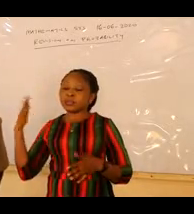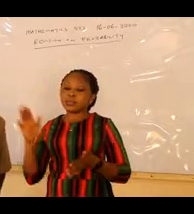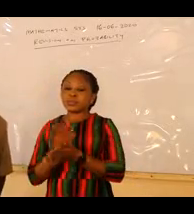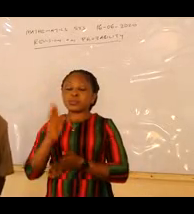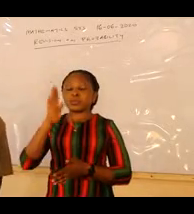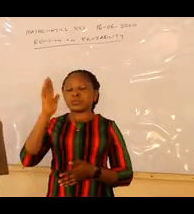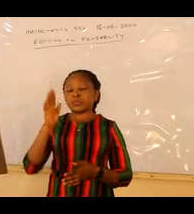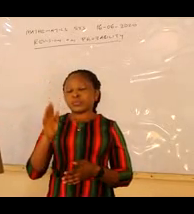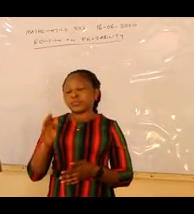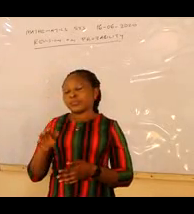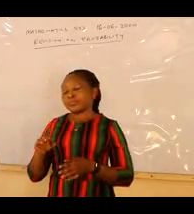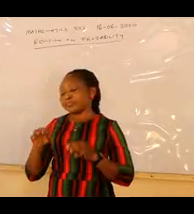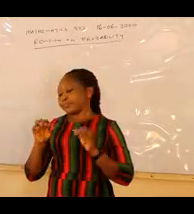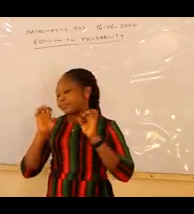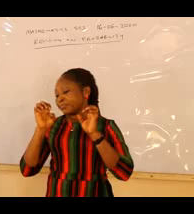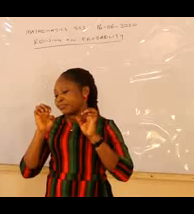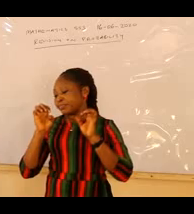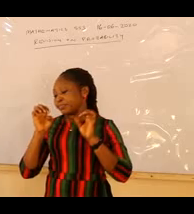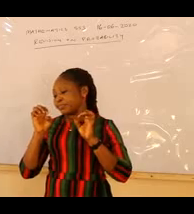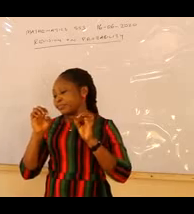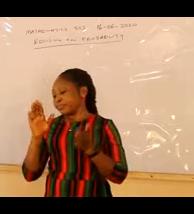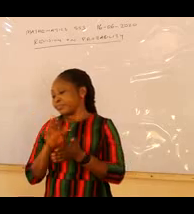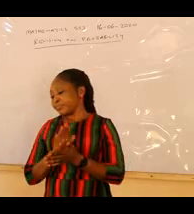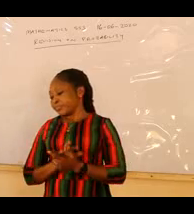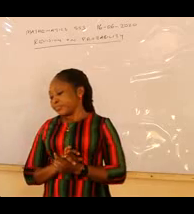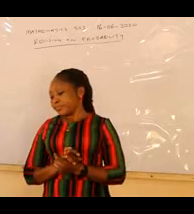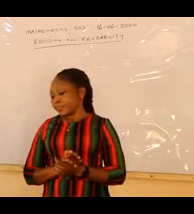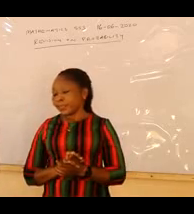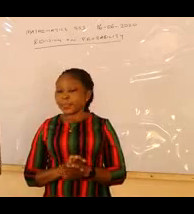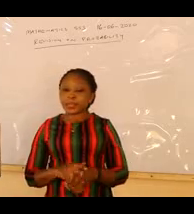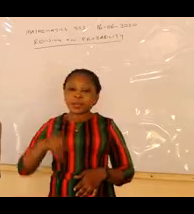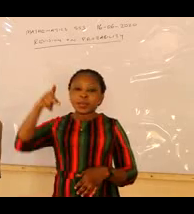first. Probability has a definition.